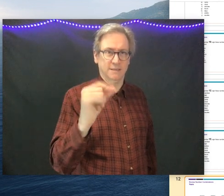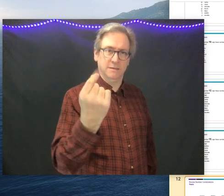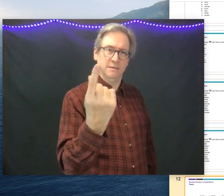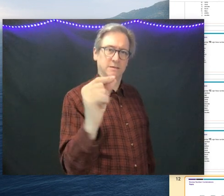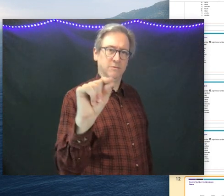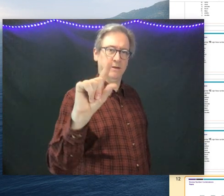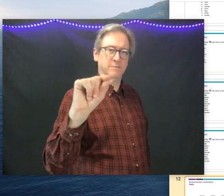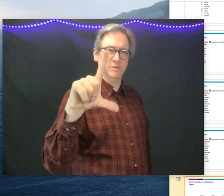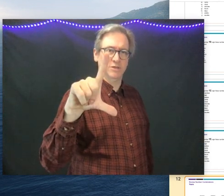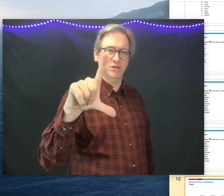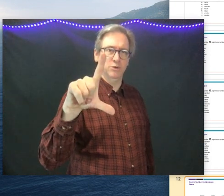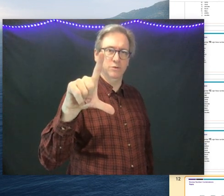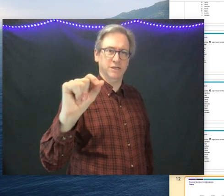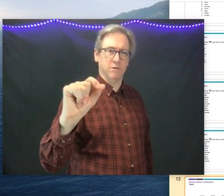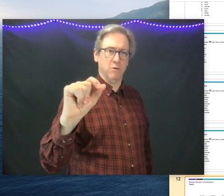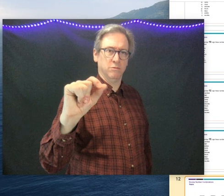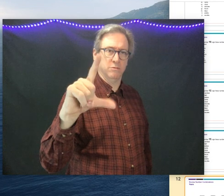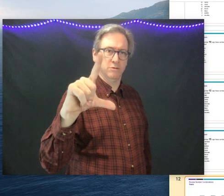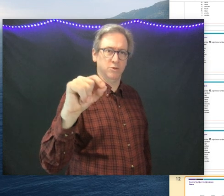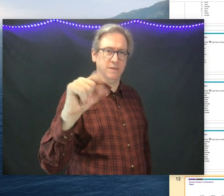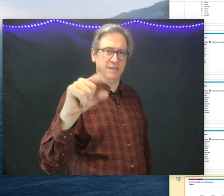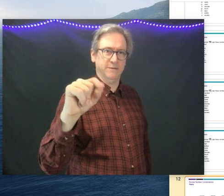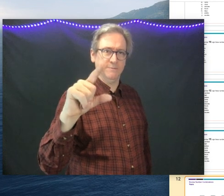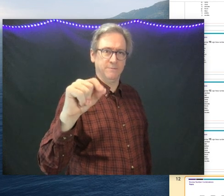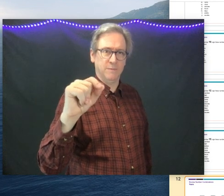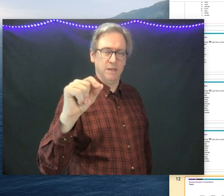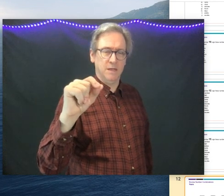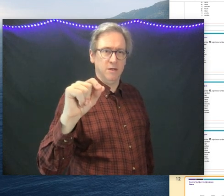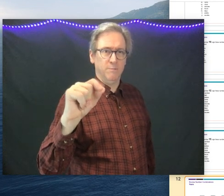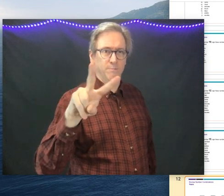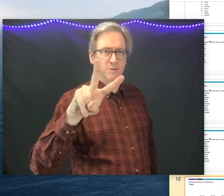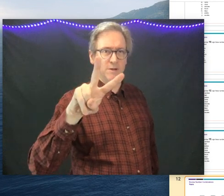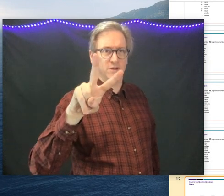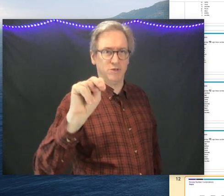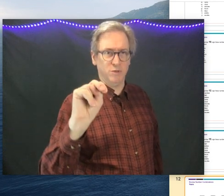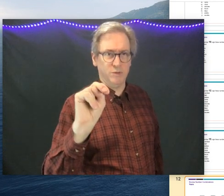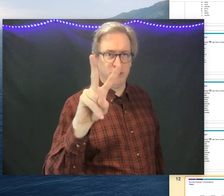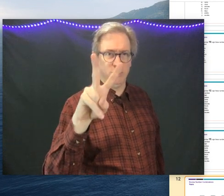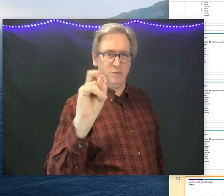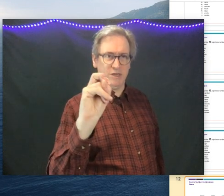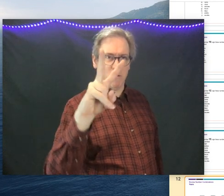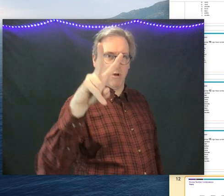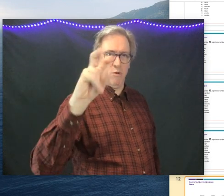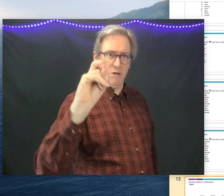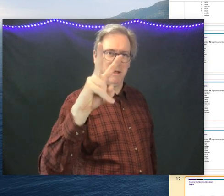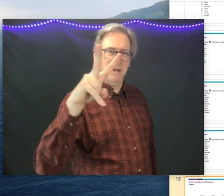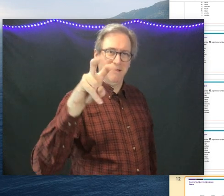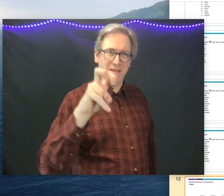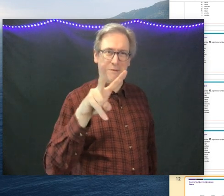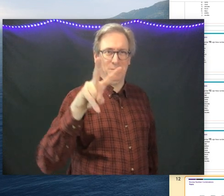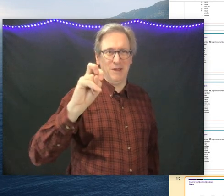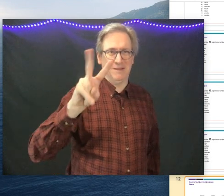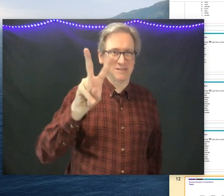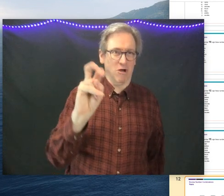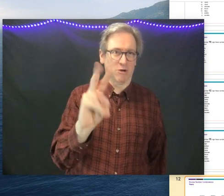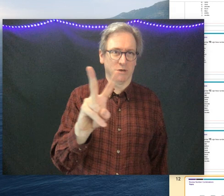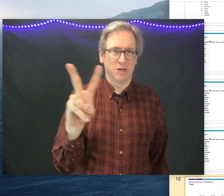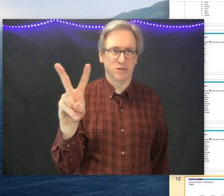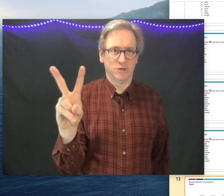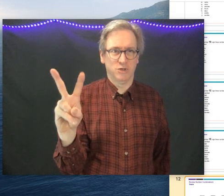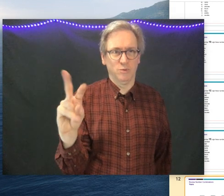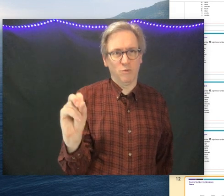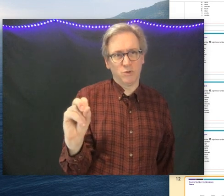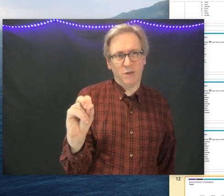20. So it's 20. Much better than 220. That's